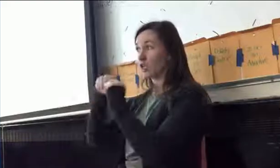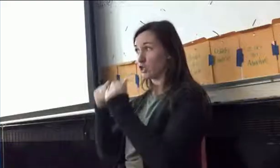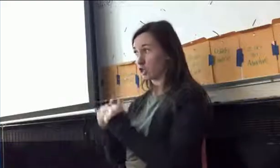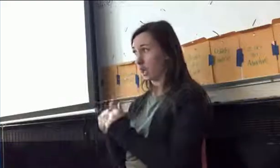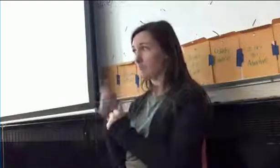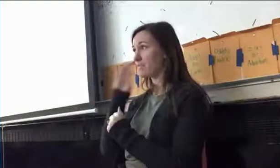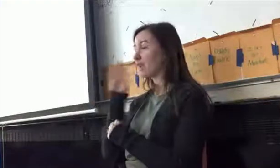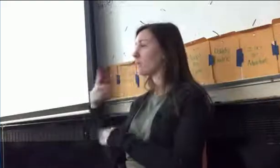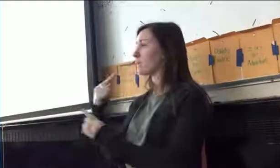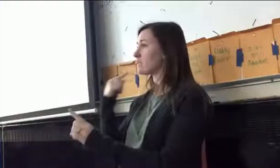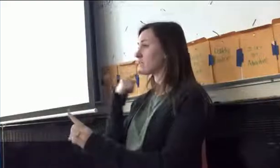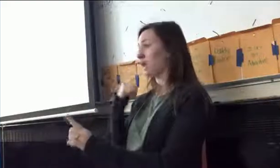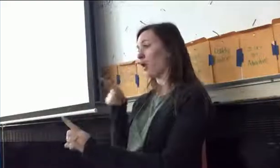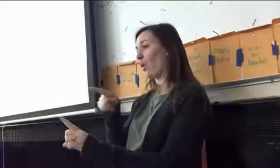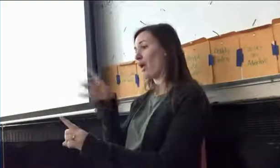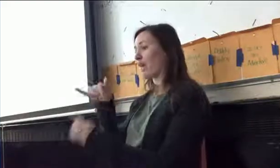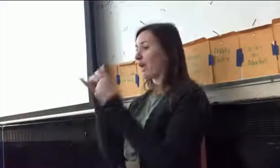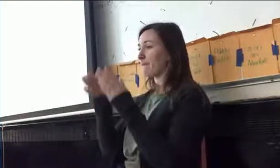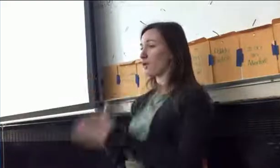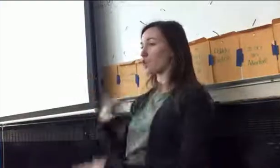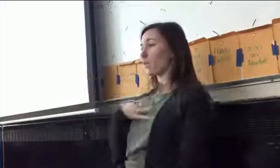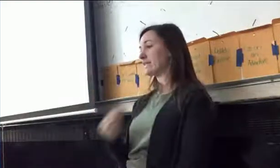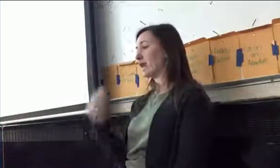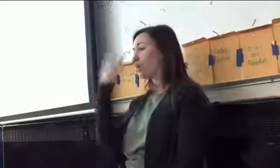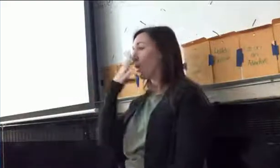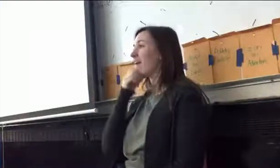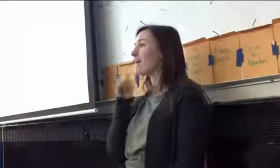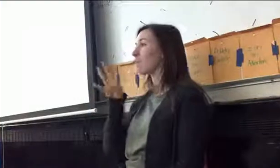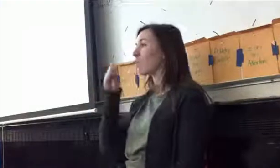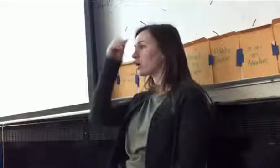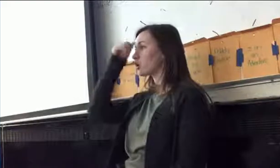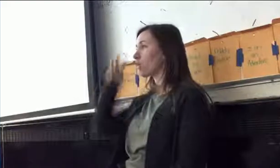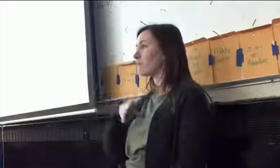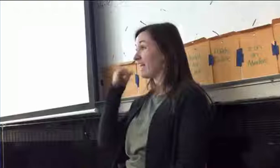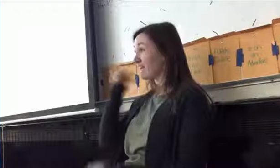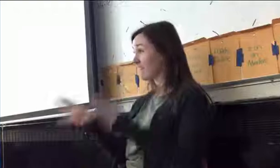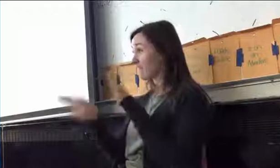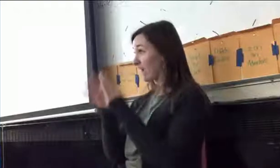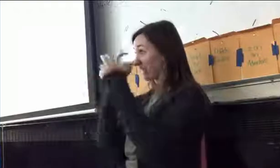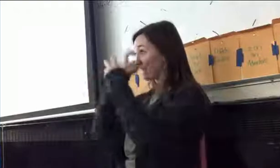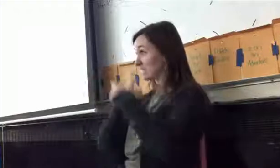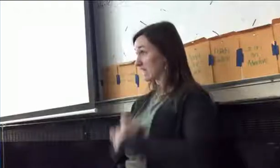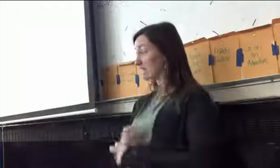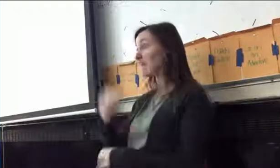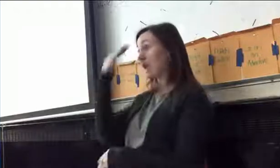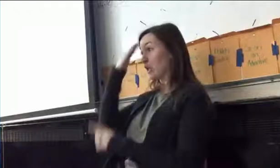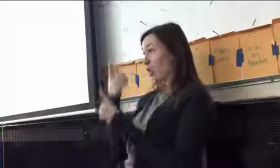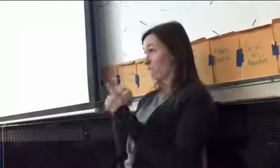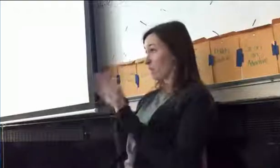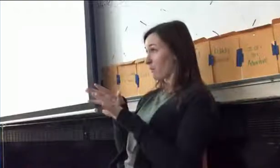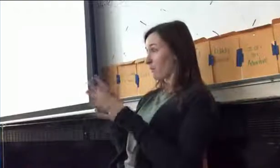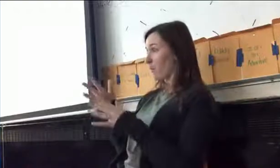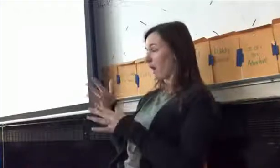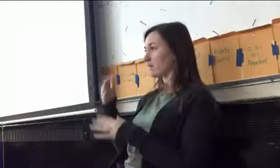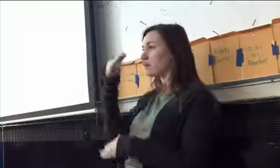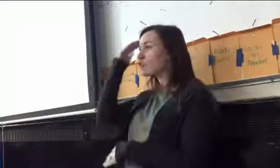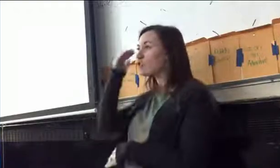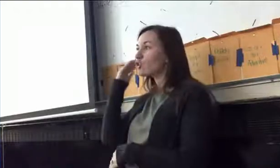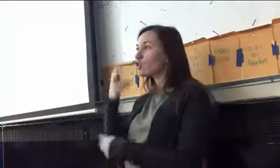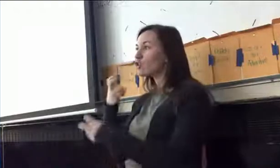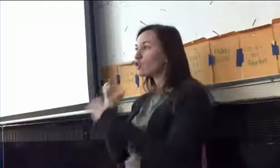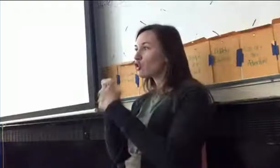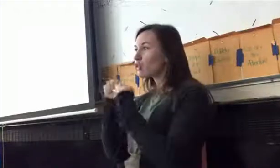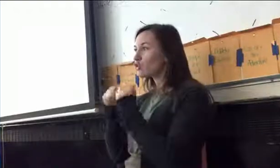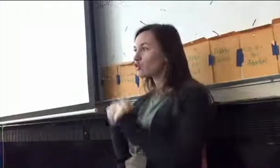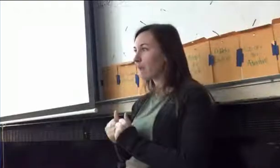person was a white 40-year-old male. They know this because of the shape of your head. All of you have different skull shapes based on where